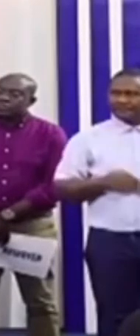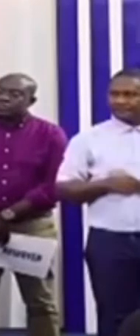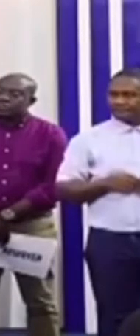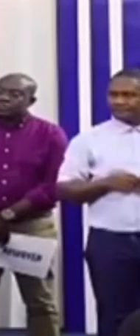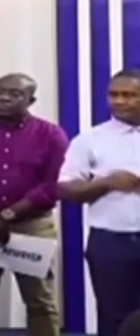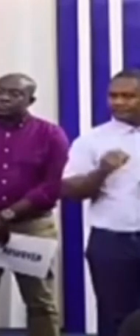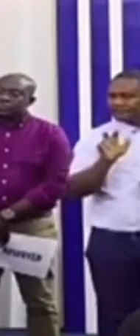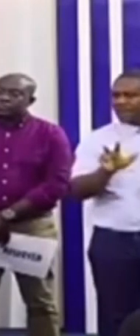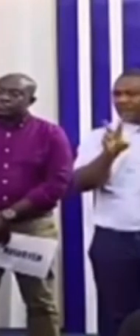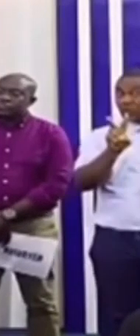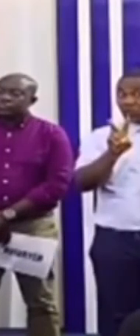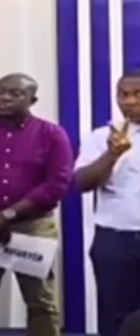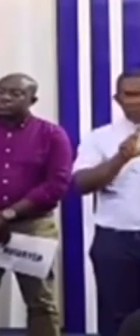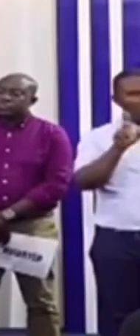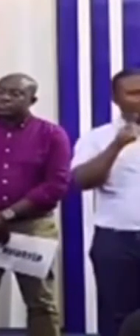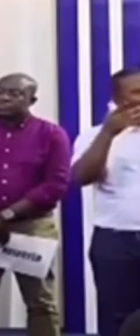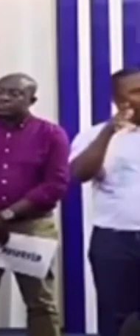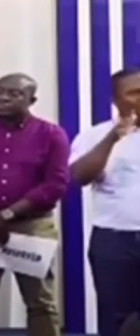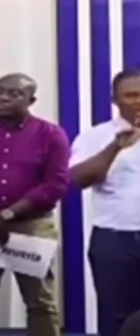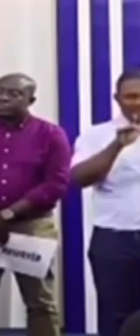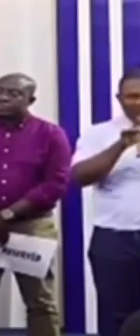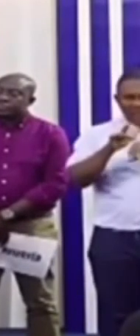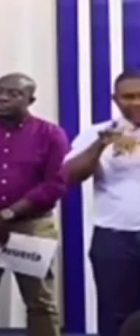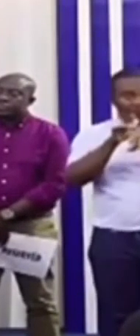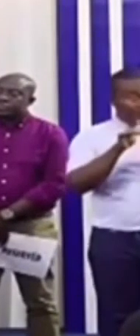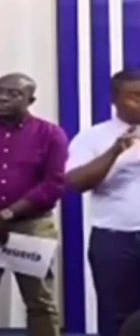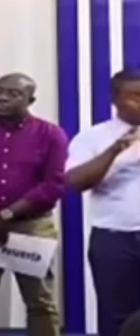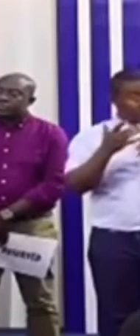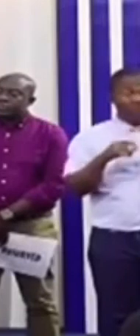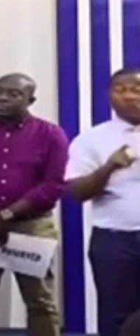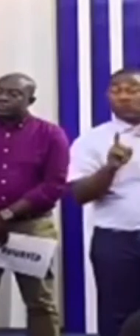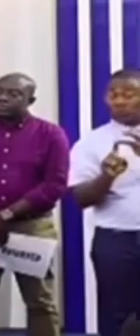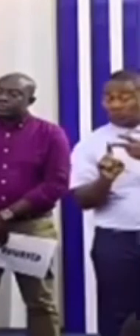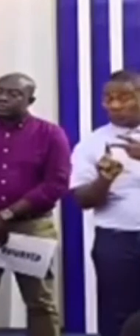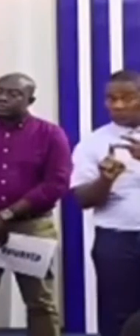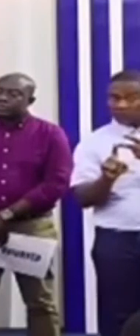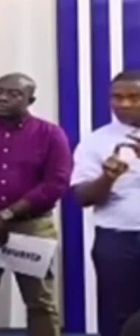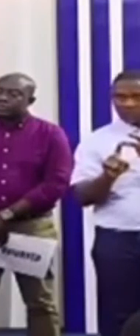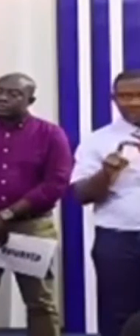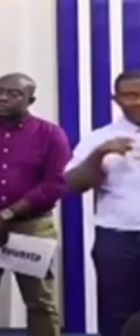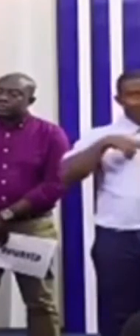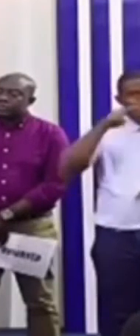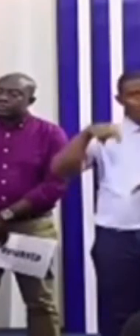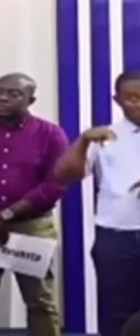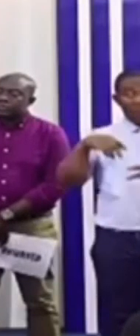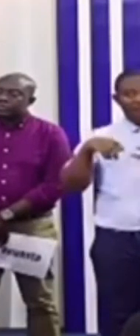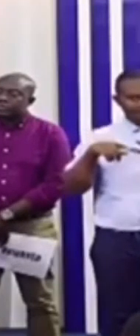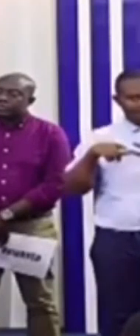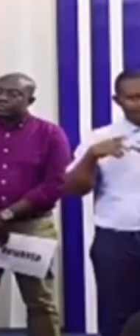two contacts, and all the contacts are being traced. Case two, the Norwegian, we have